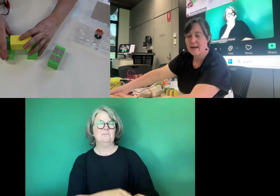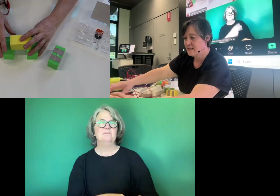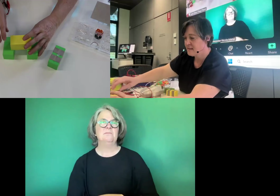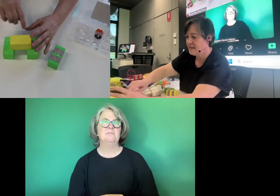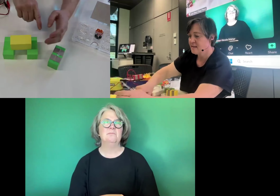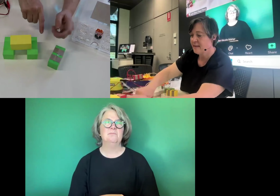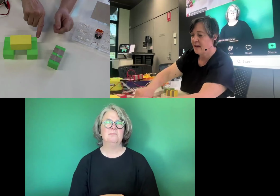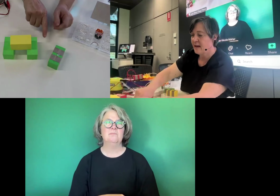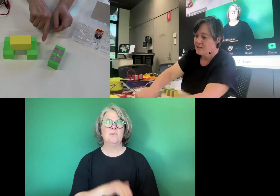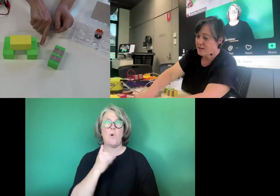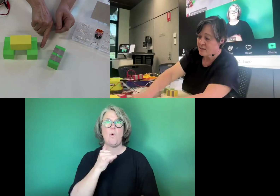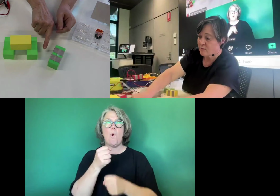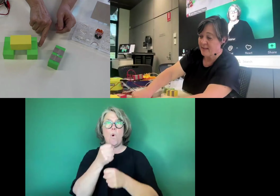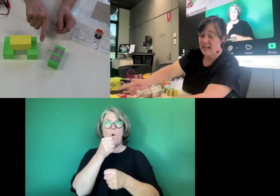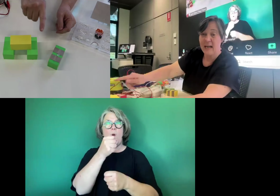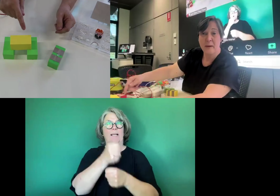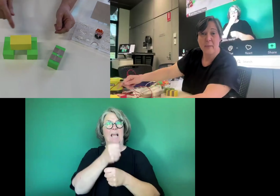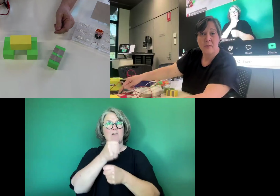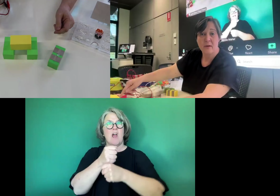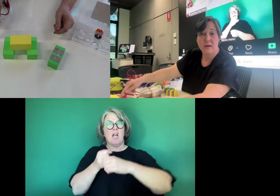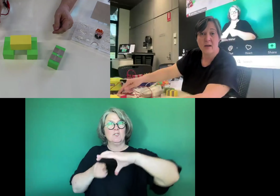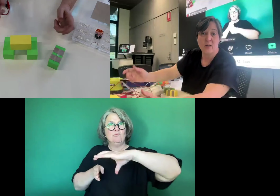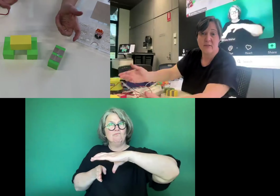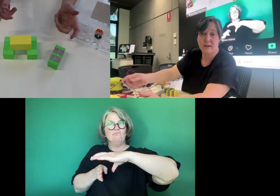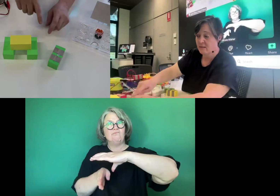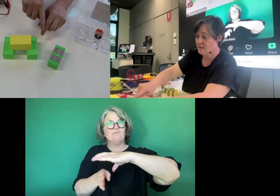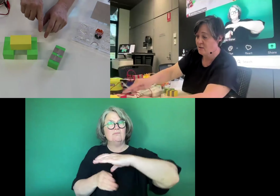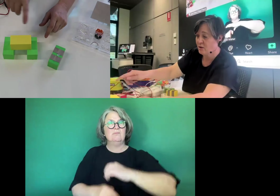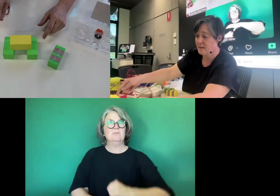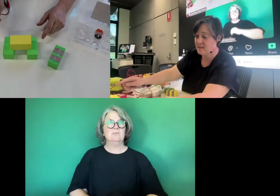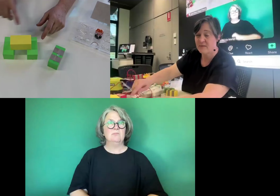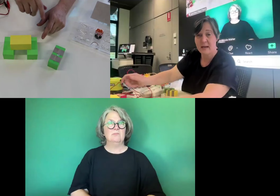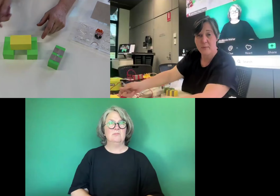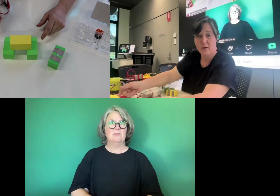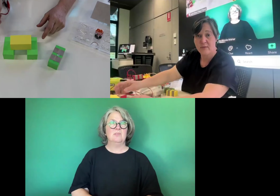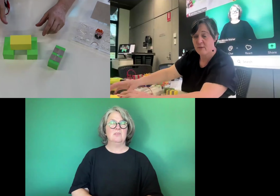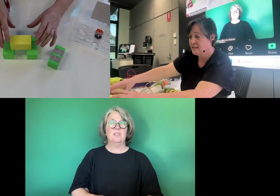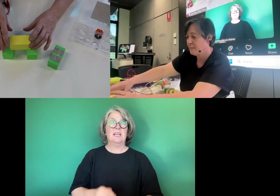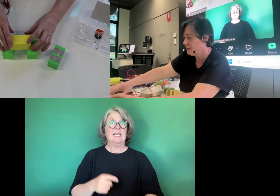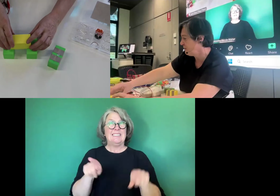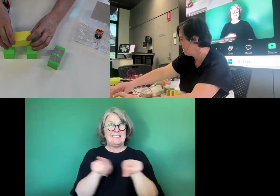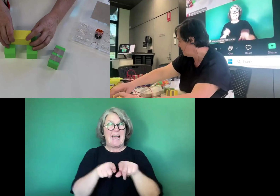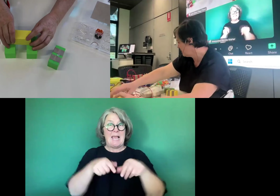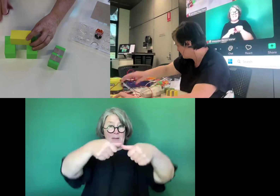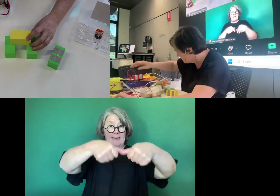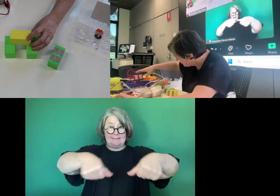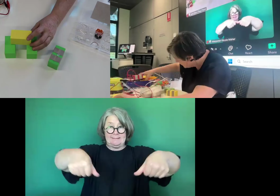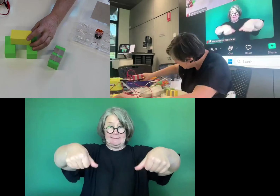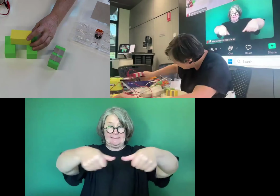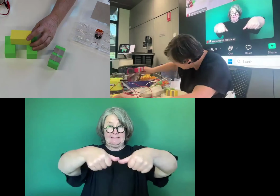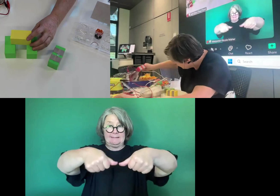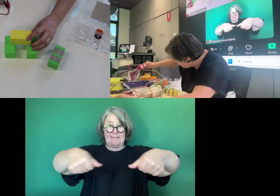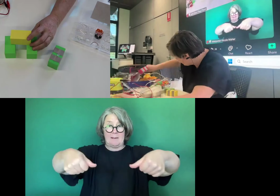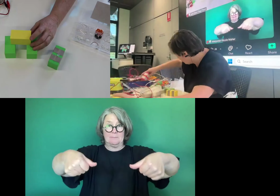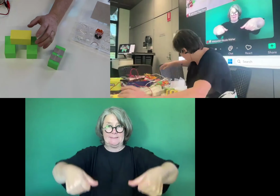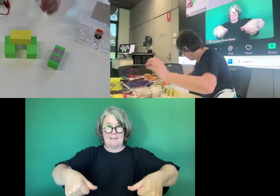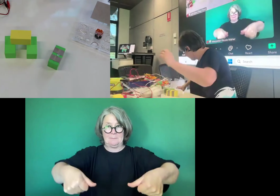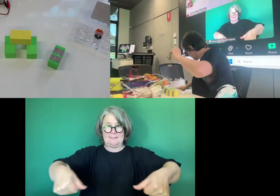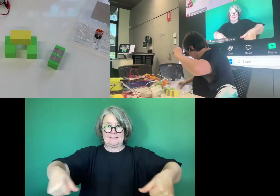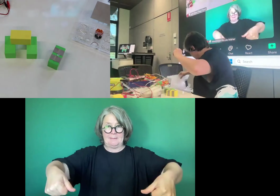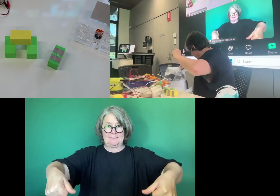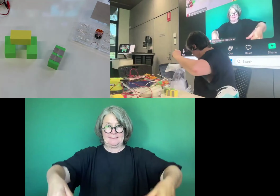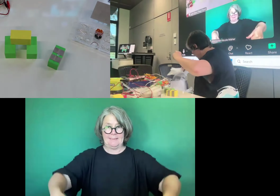Or garages and things like that. So you just run the tape up and over. So 2 pieces of tape over, for example, if we had, not one more